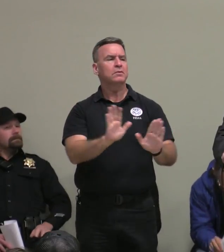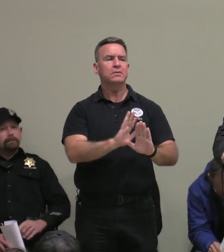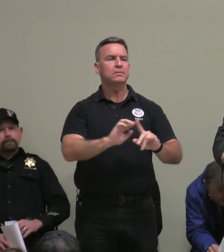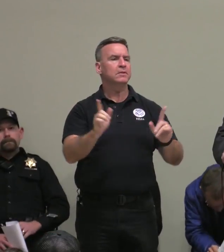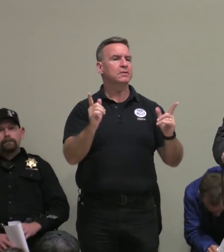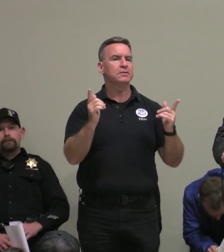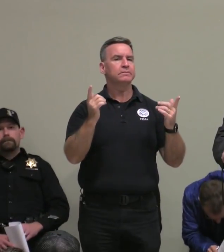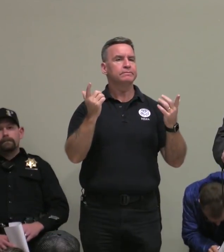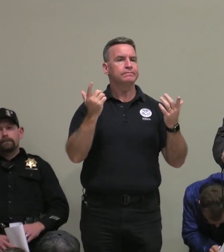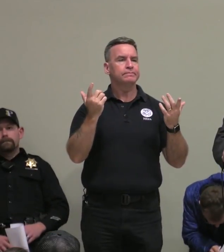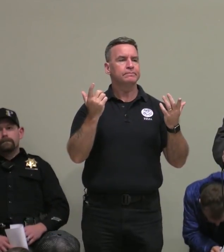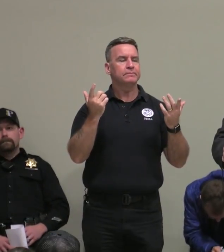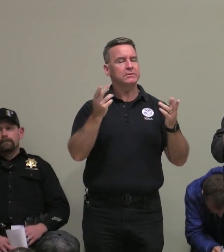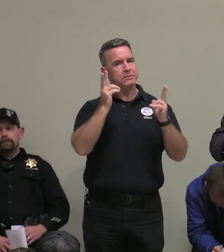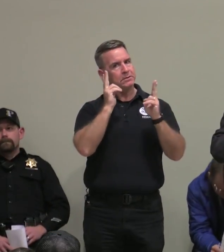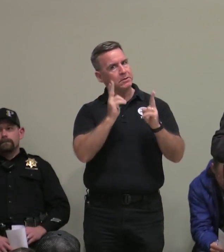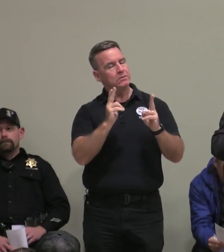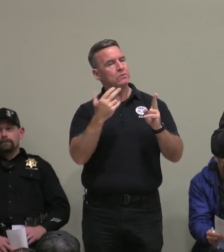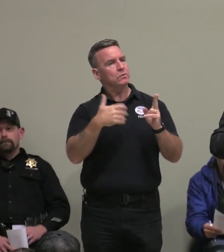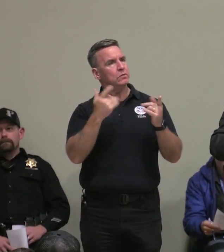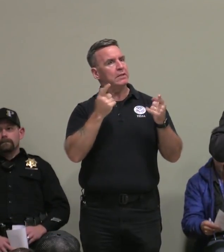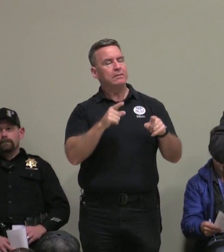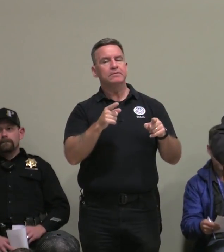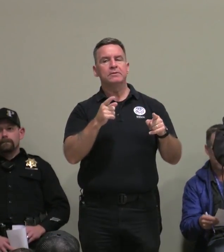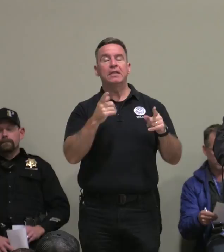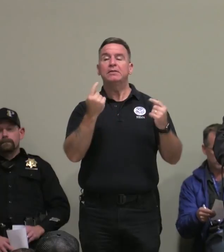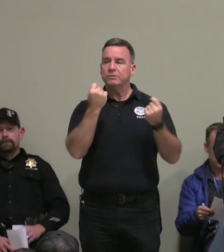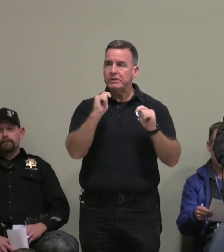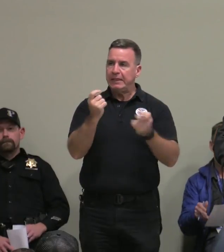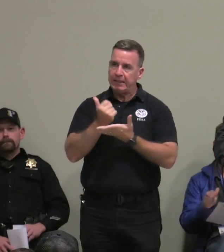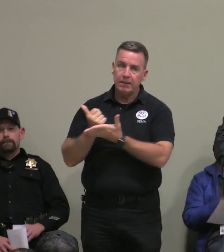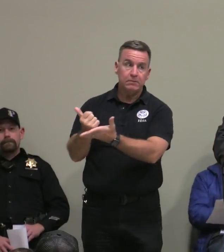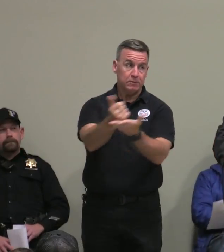honor what has happened and try to help you.